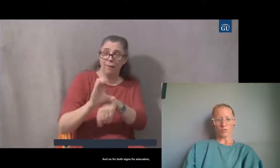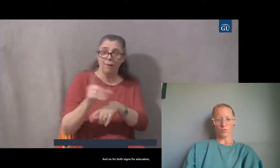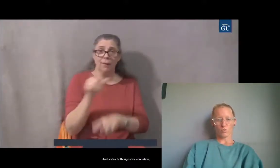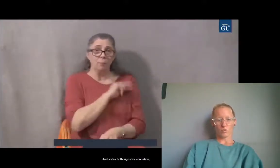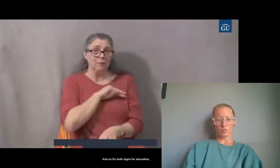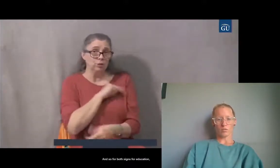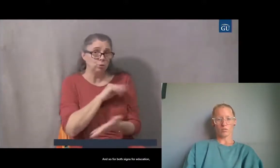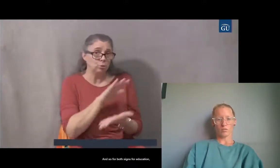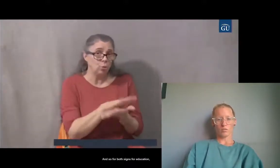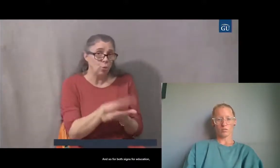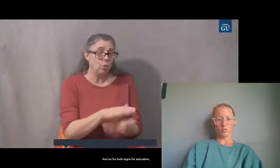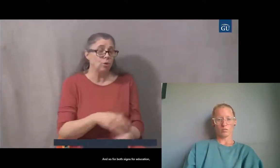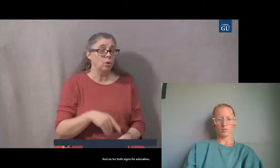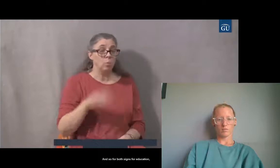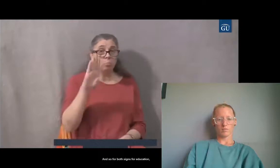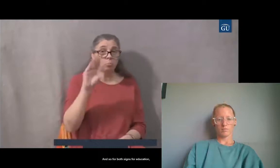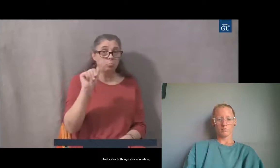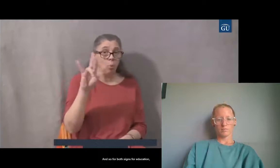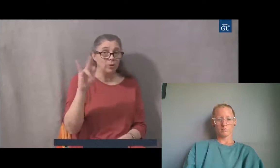writing or school.